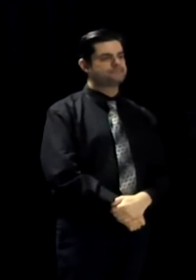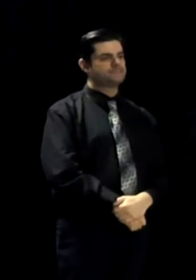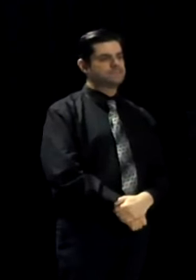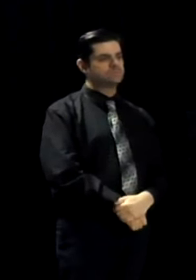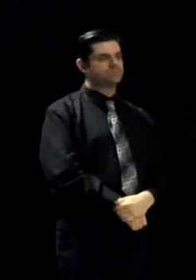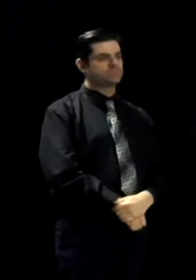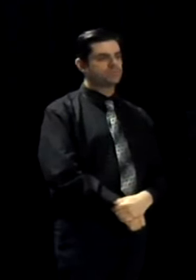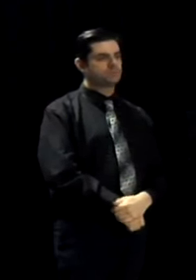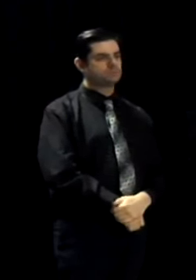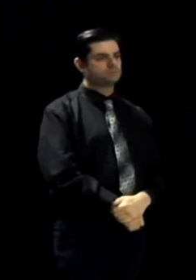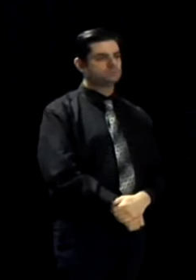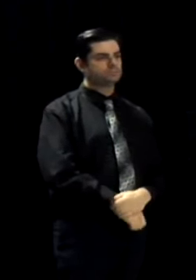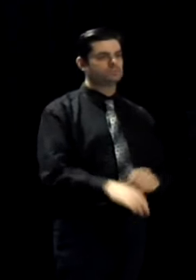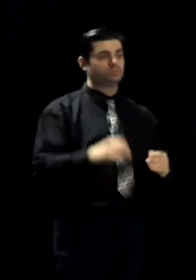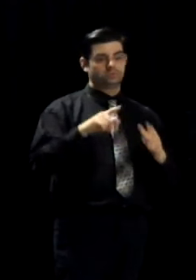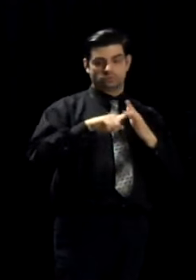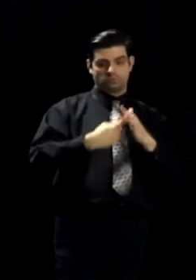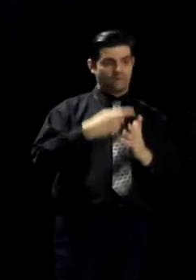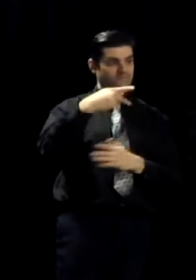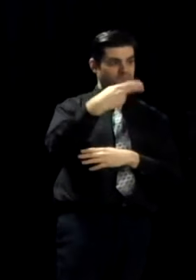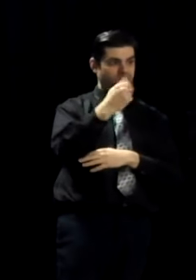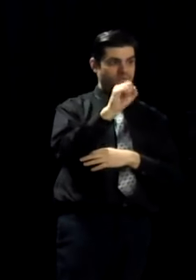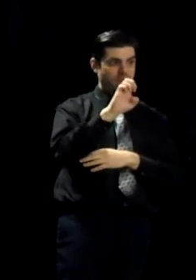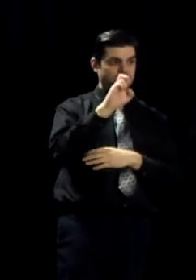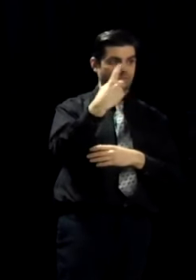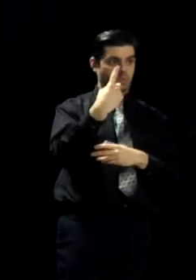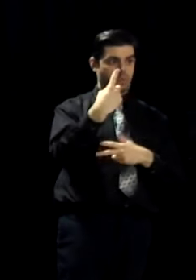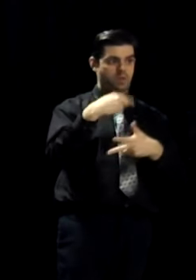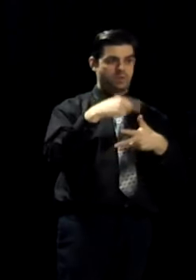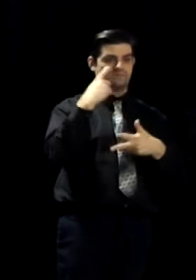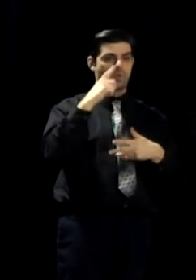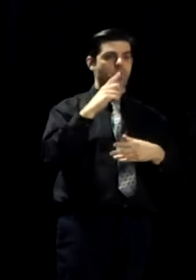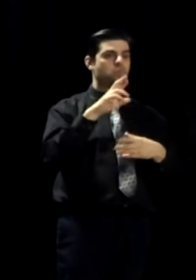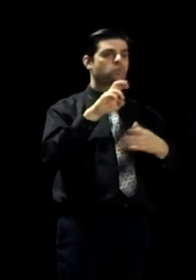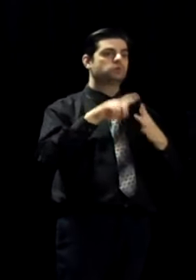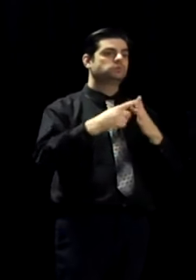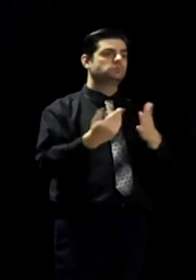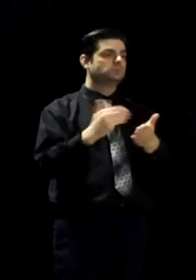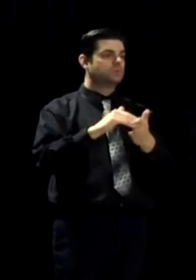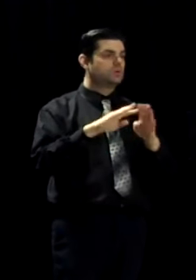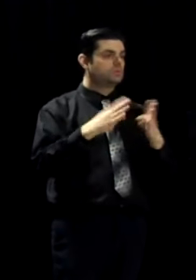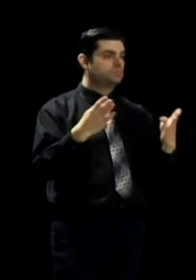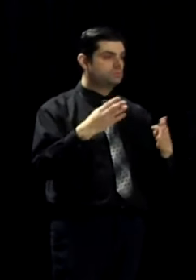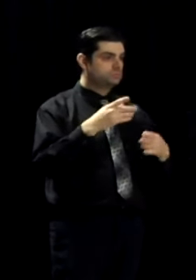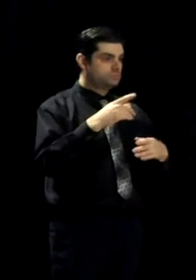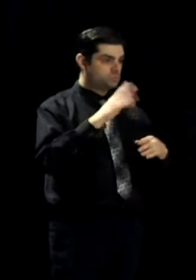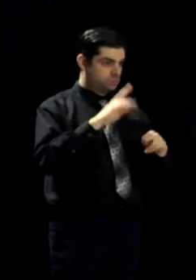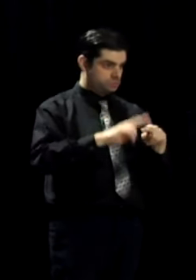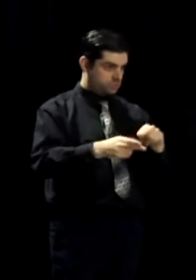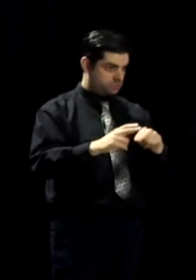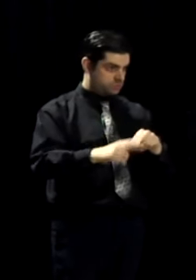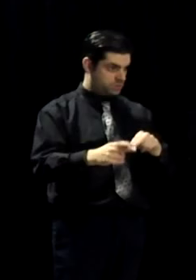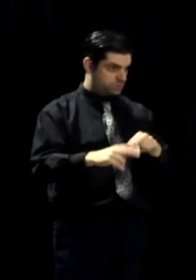decline. Having 5 more, does that concern you that May 15th won't be the date? No.